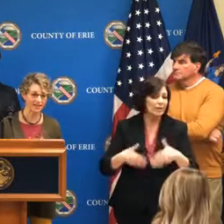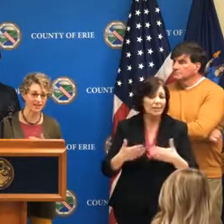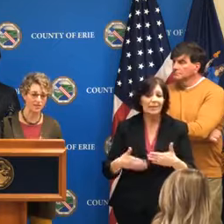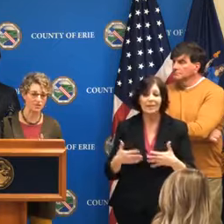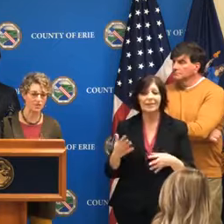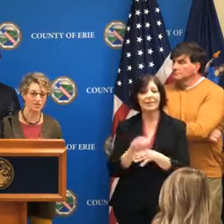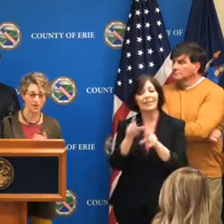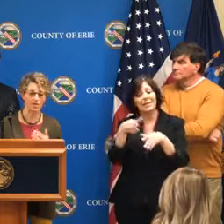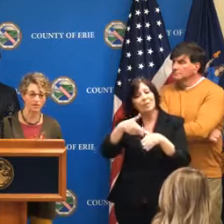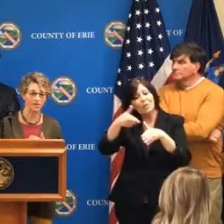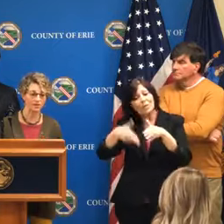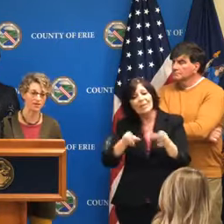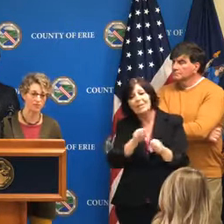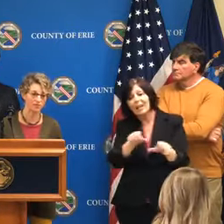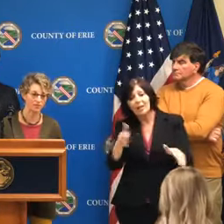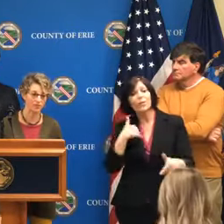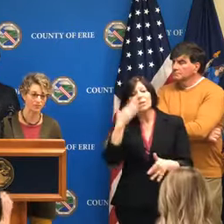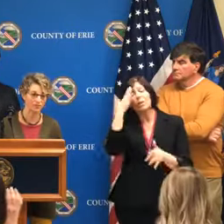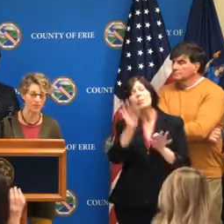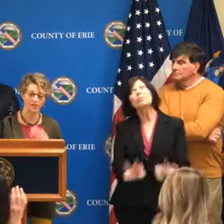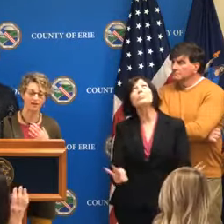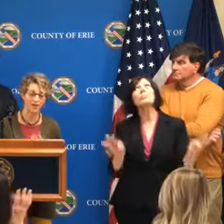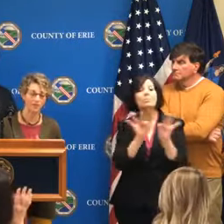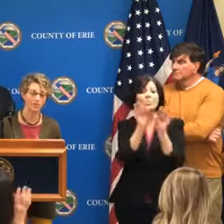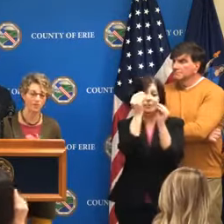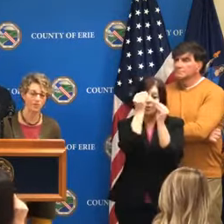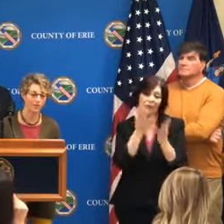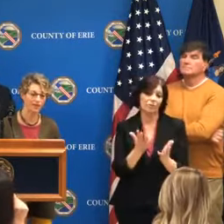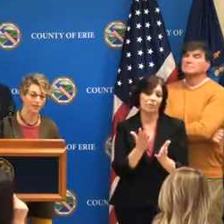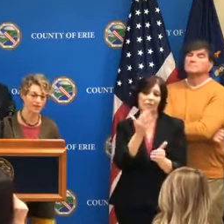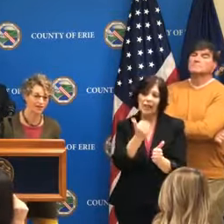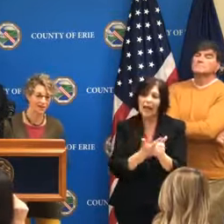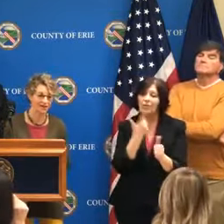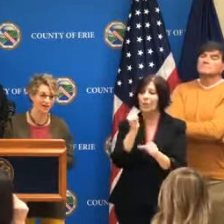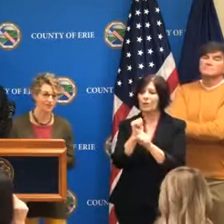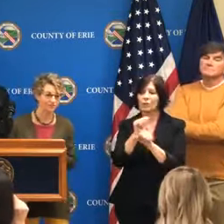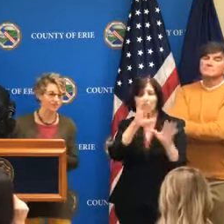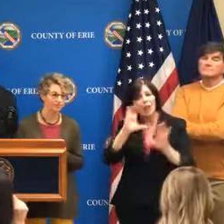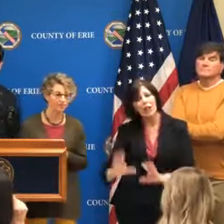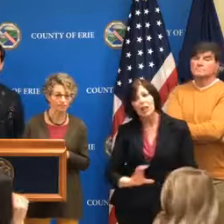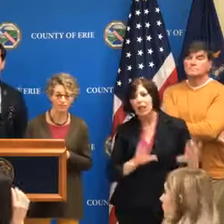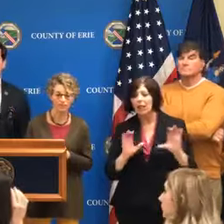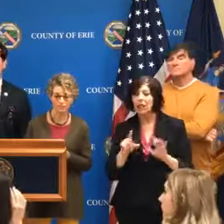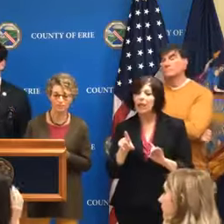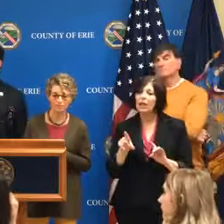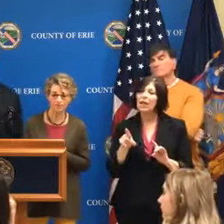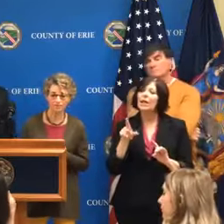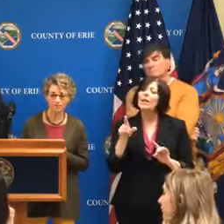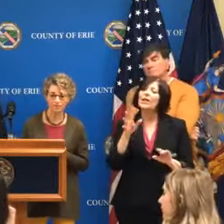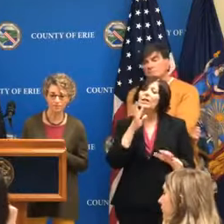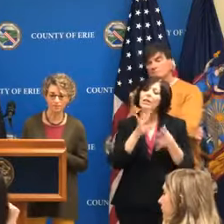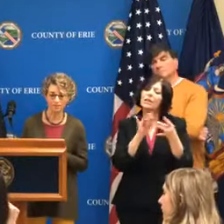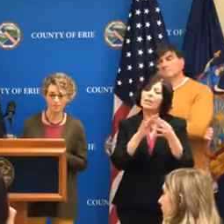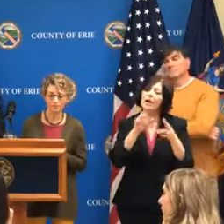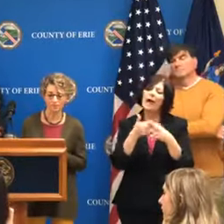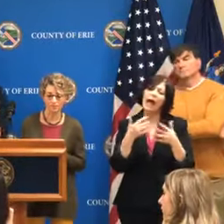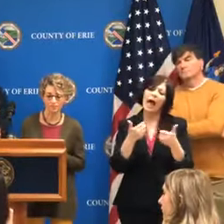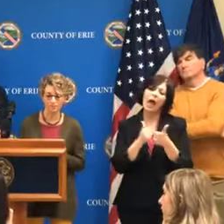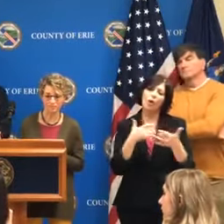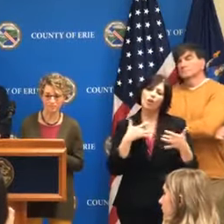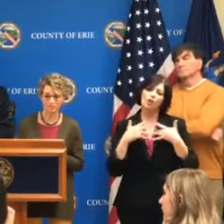to get the test results out, because we know this is critical information. Everybody's working around the clock. Tracy, next. Can you talk a little bit more about how concerned you are